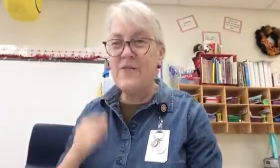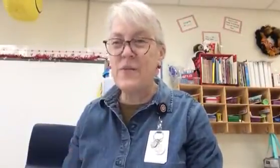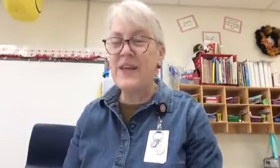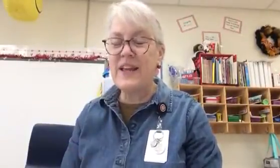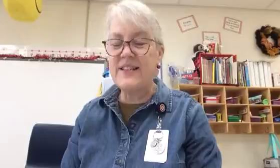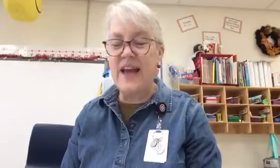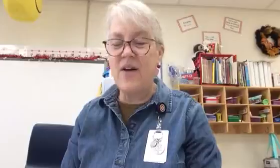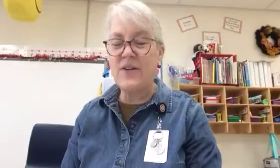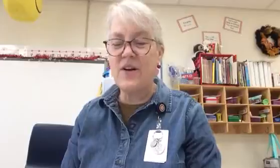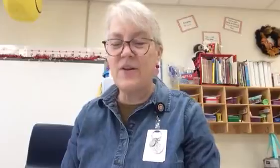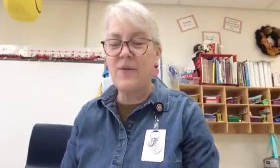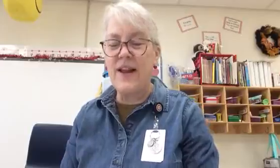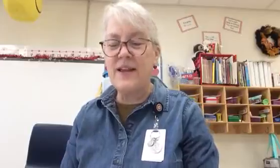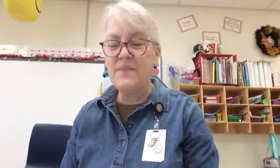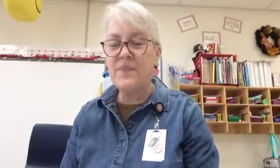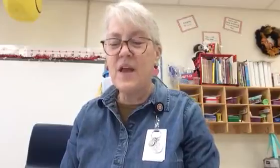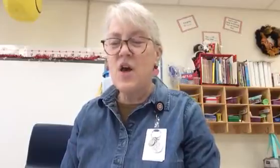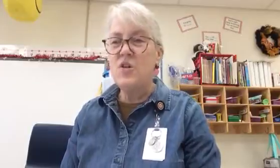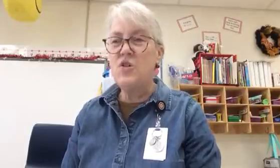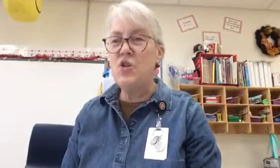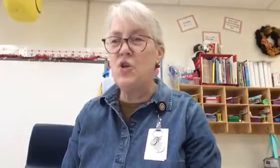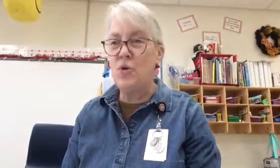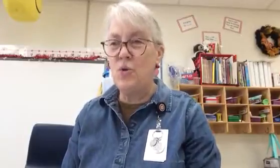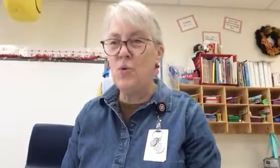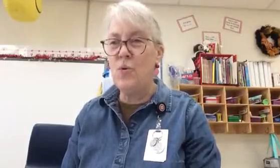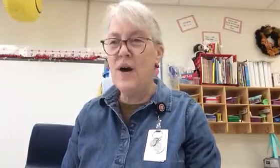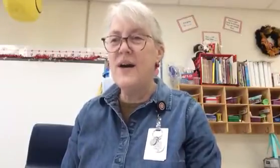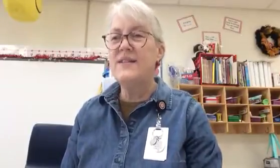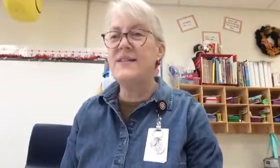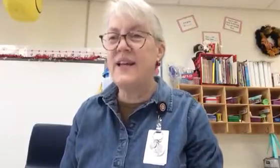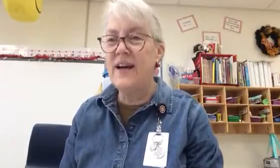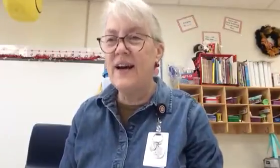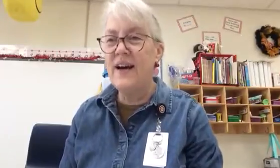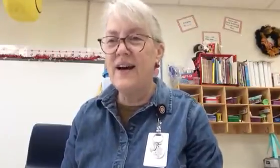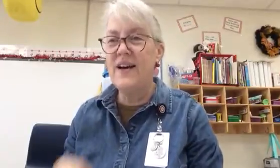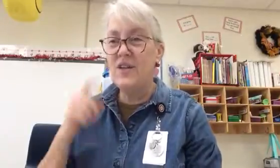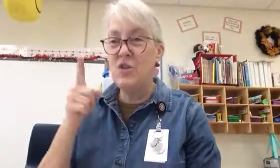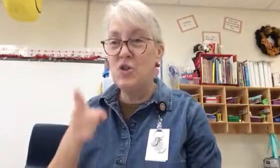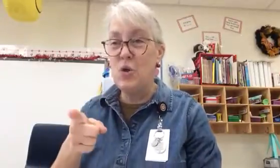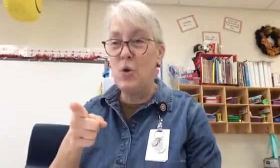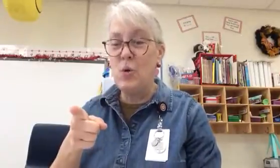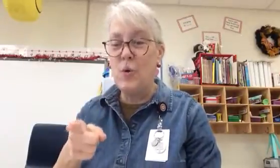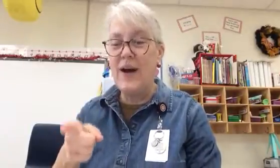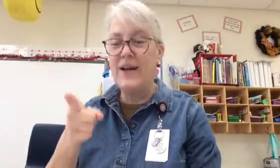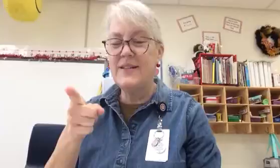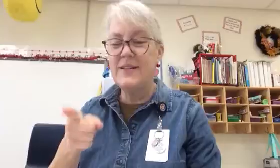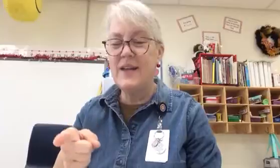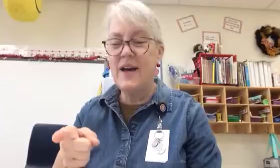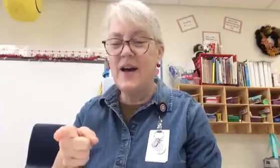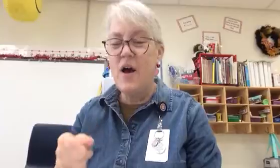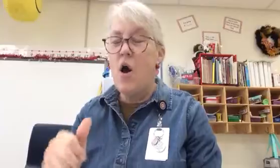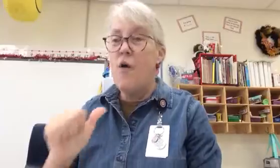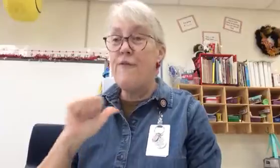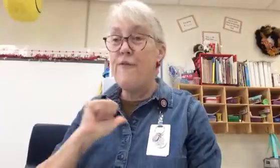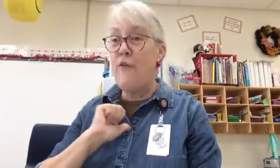for the beginning sound are you ready to 4